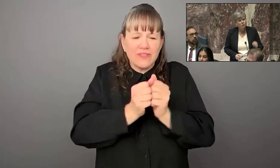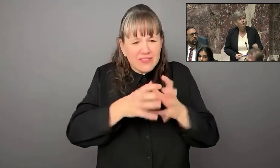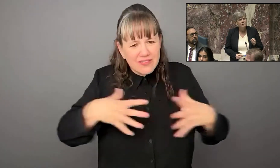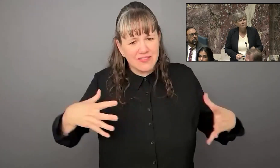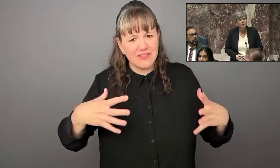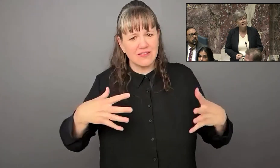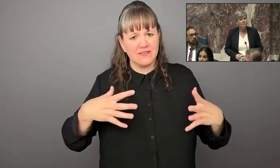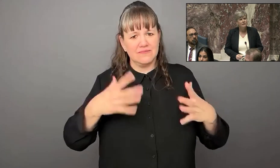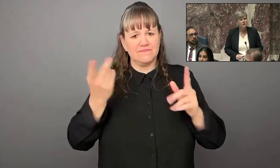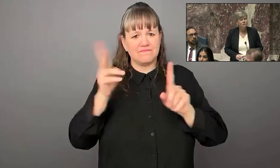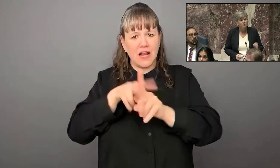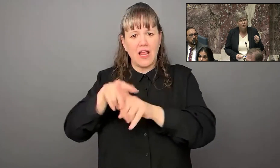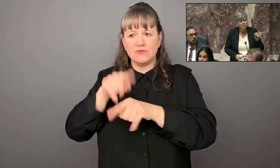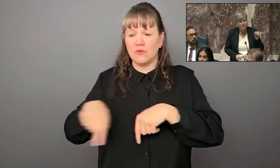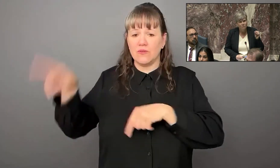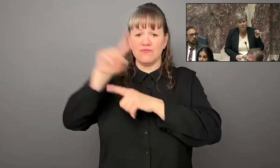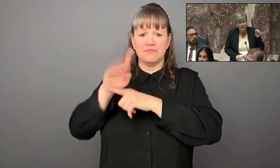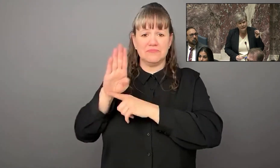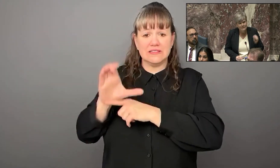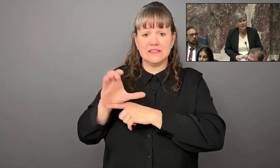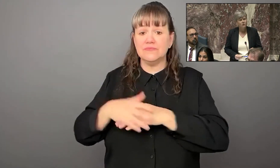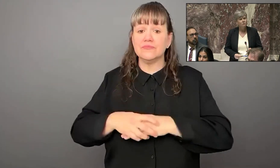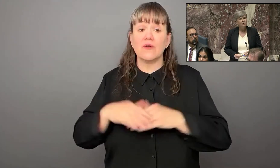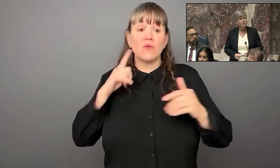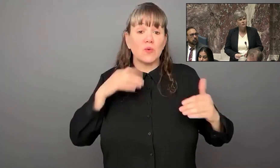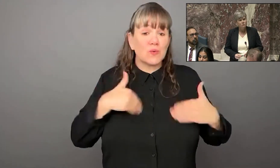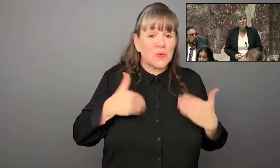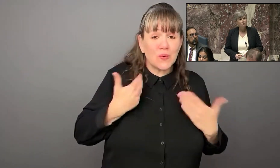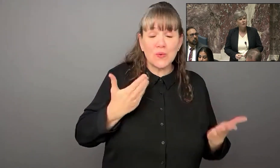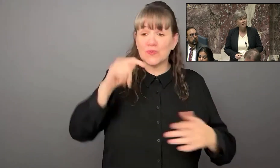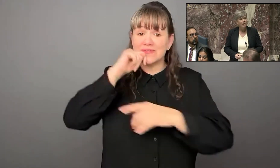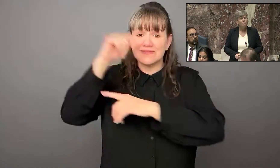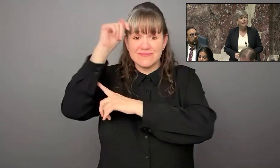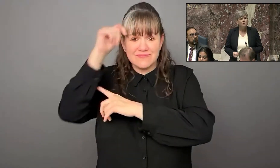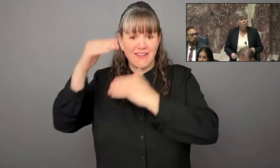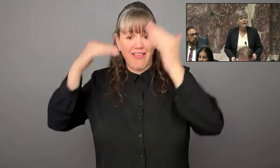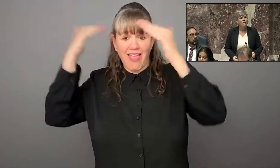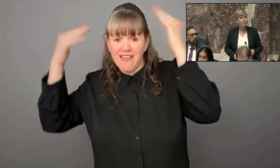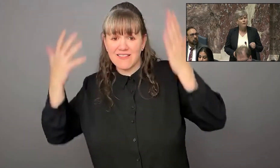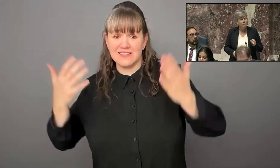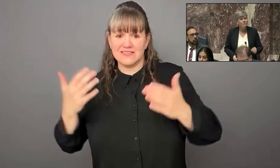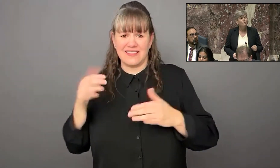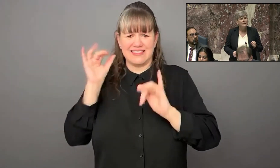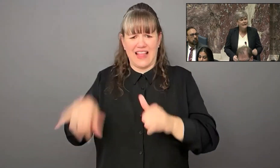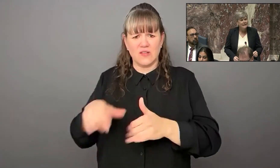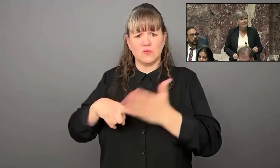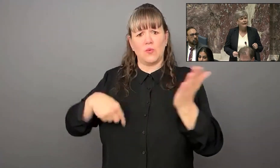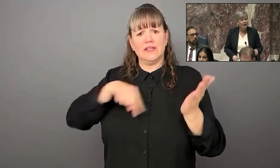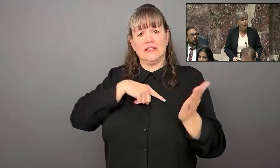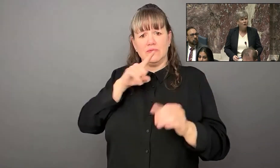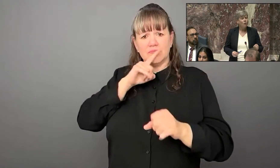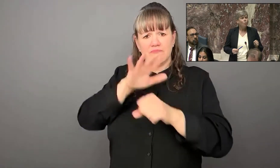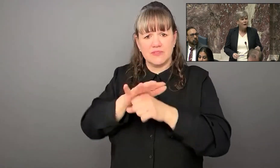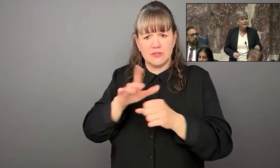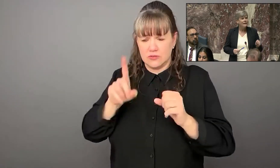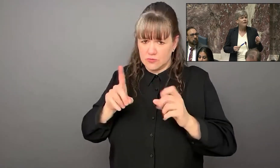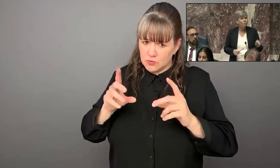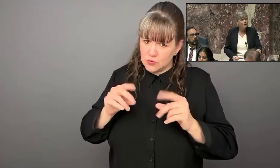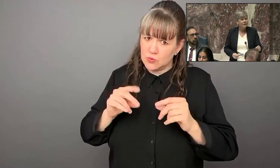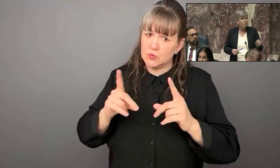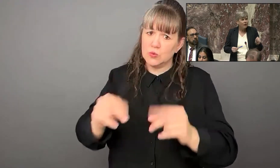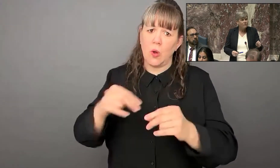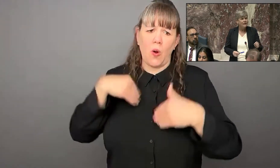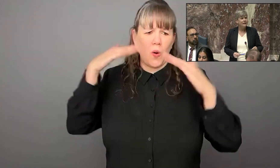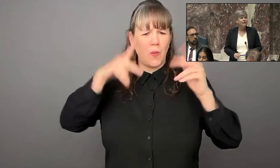is so deeply committed to doing. Mr. Speaker, we are going to continue to do this work because we know that people need the care when they need